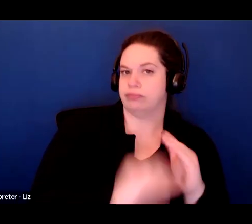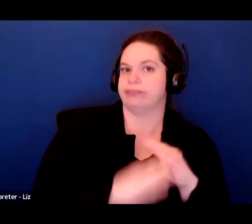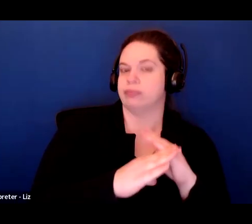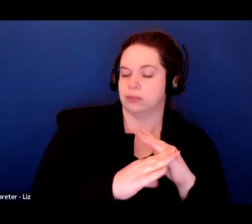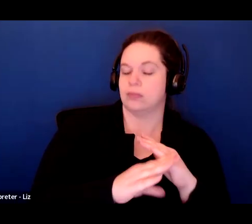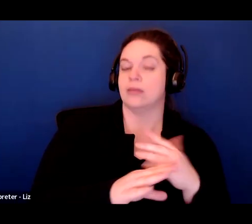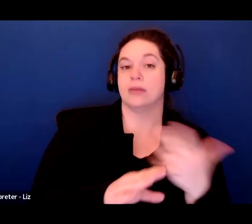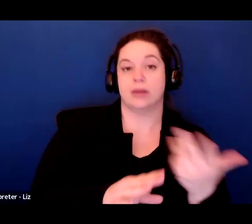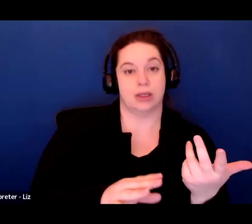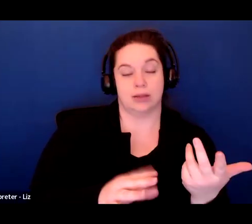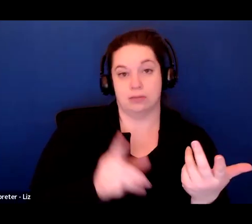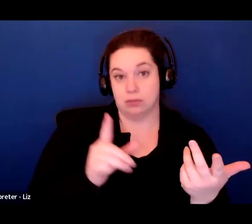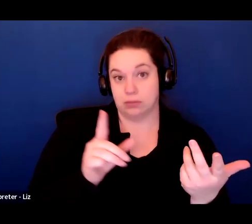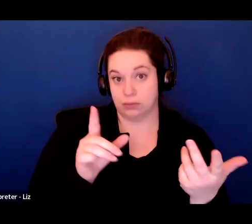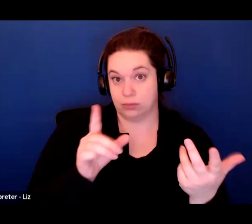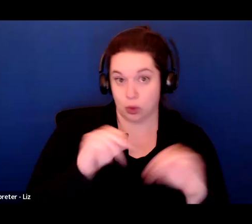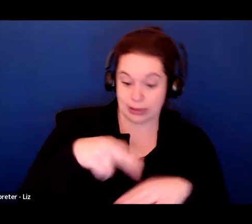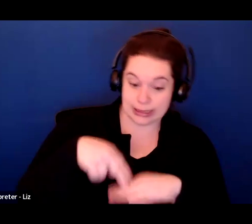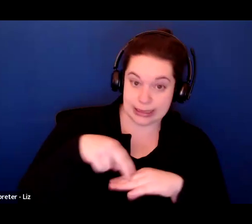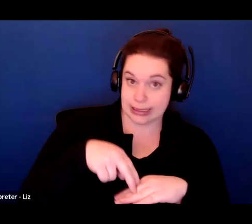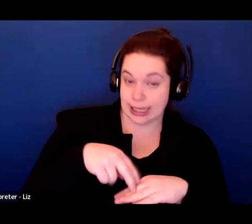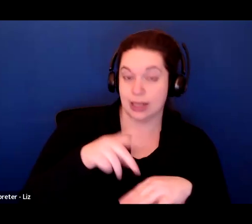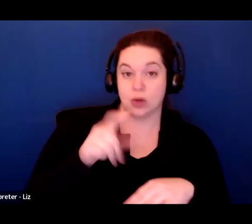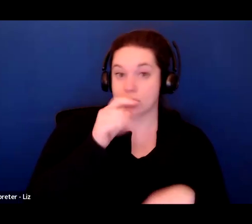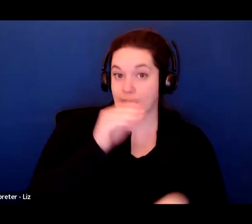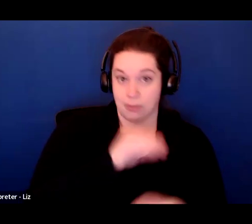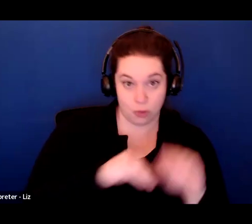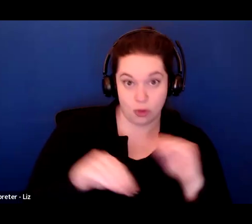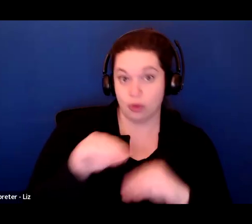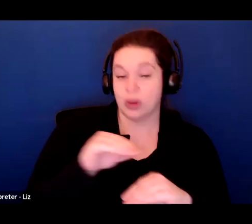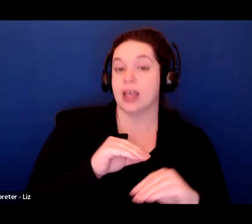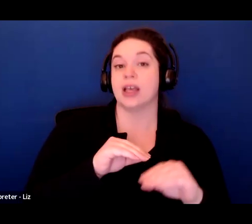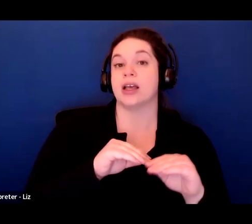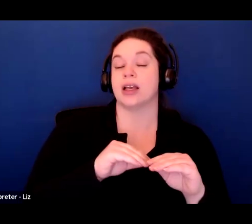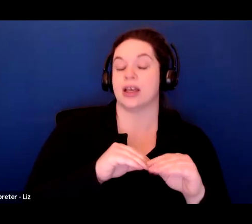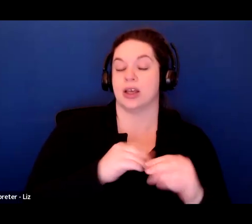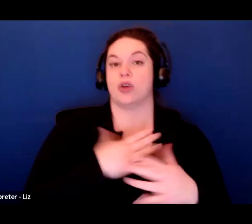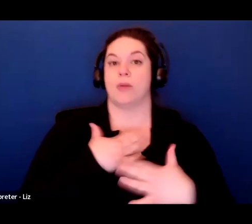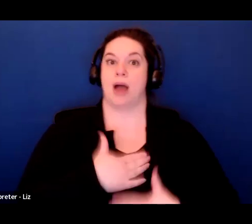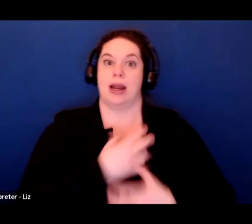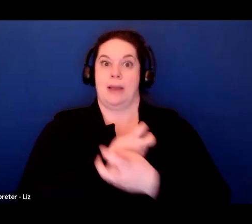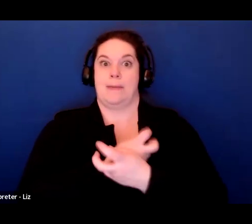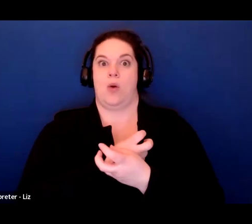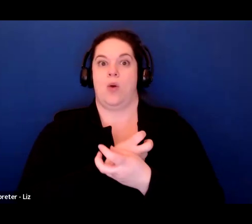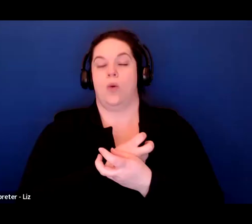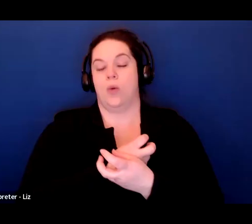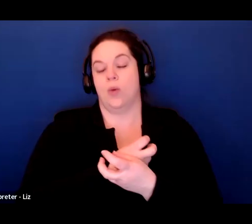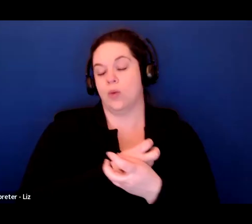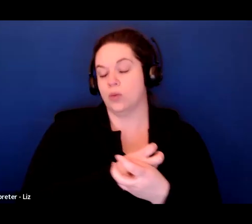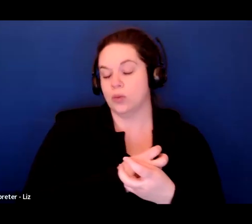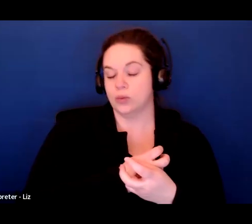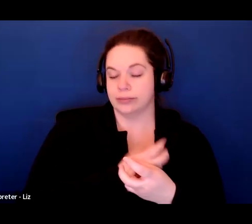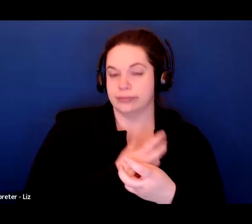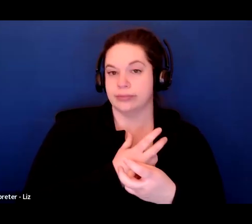if you're not doing standing or if you're not moving the bones in your body, because